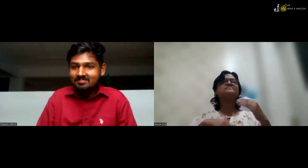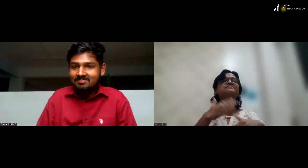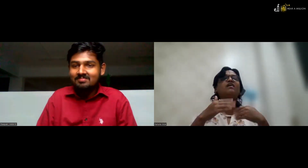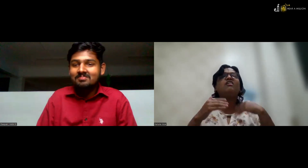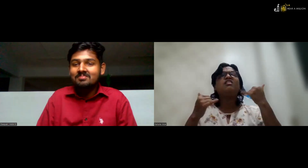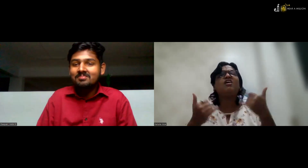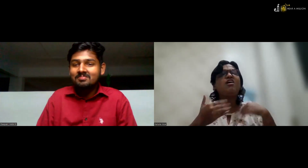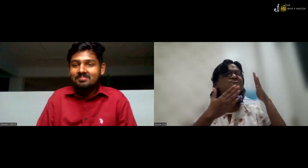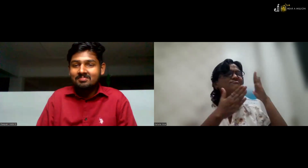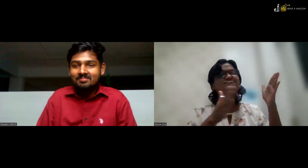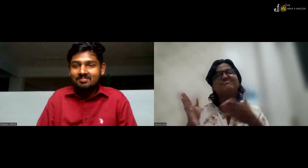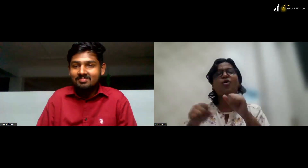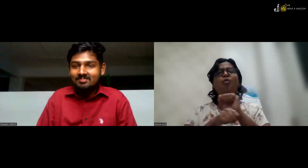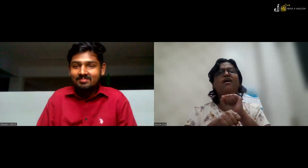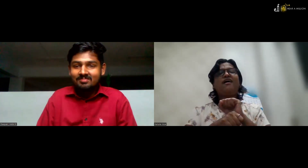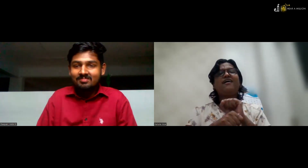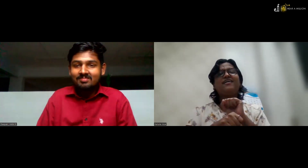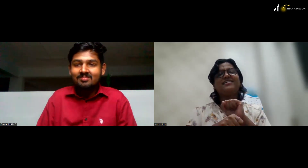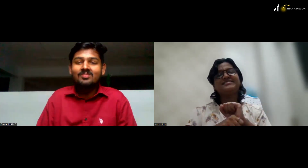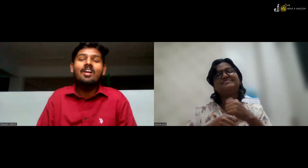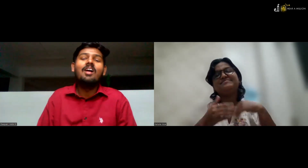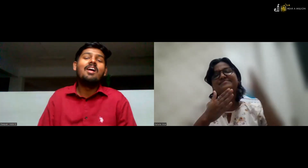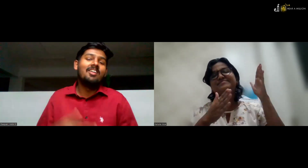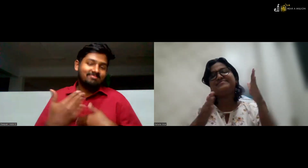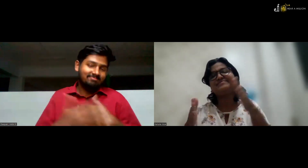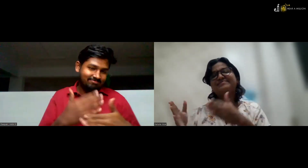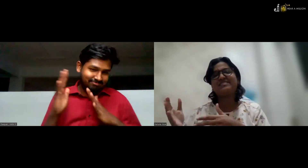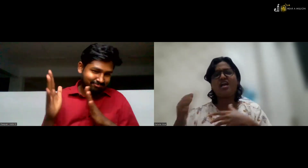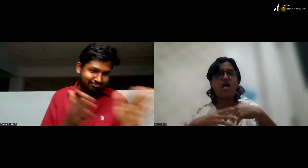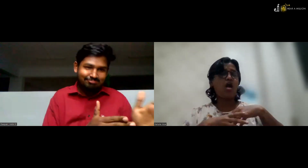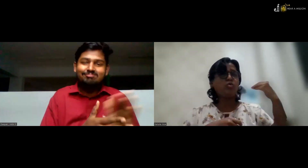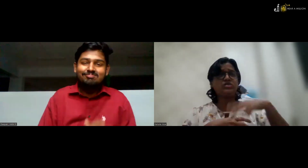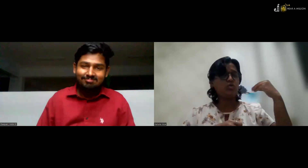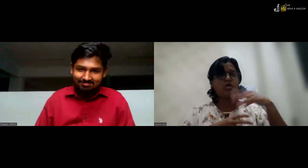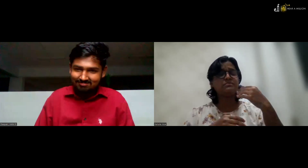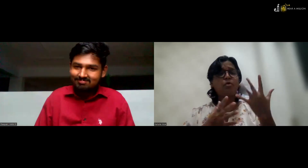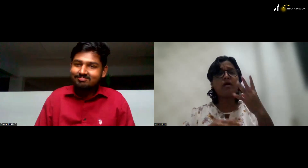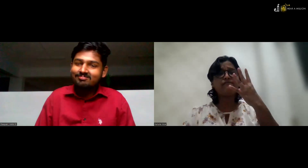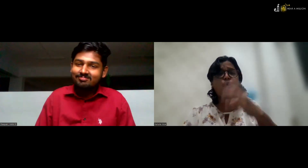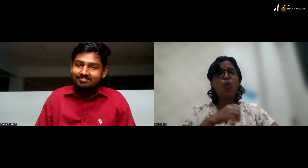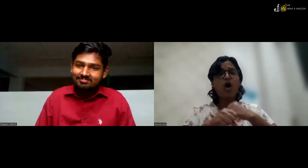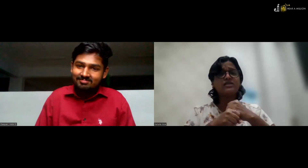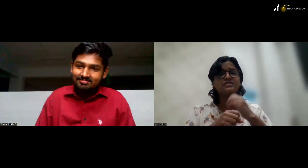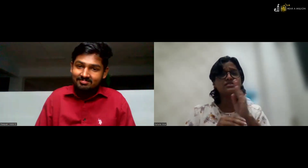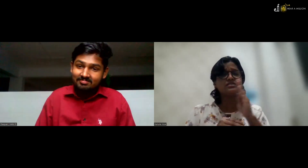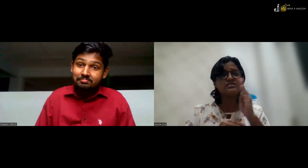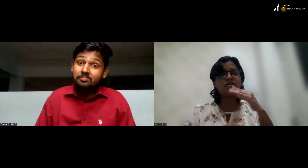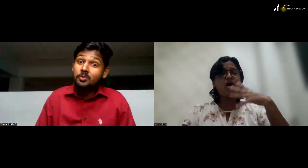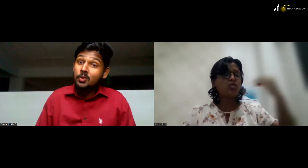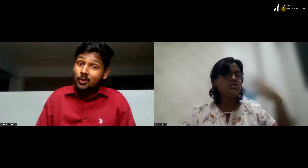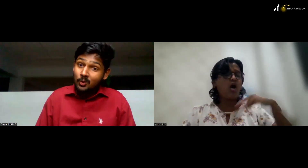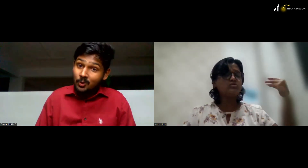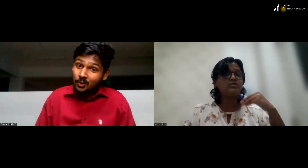again. So again, I came back to Mumbai. Now I'm more focusing on my work.